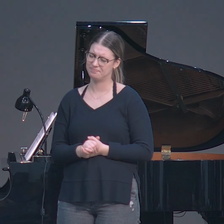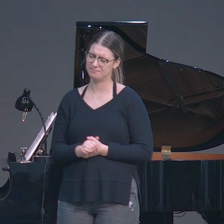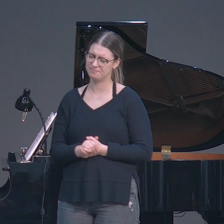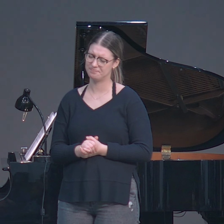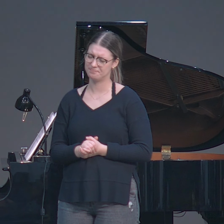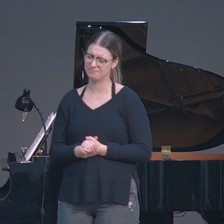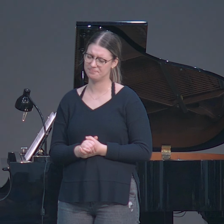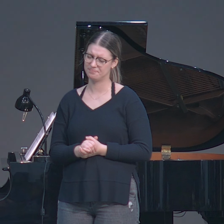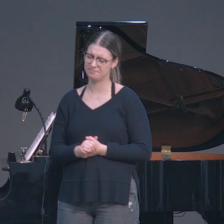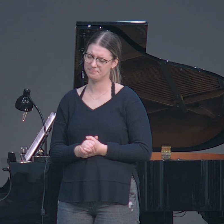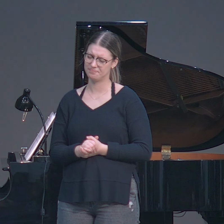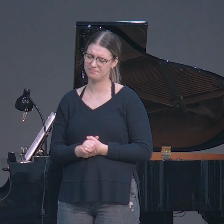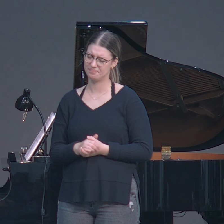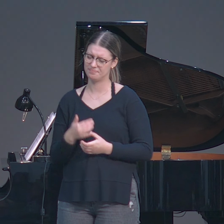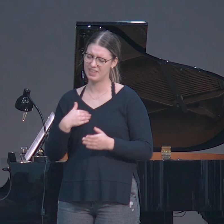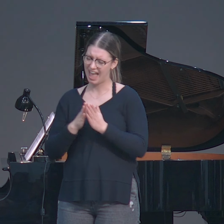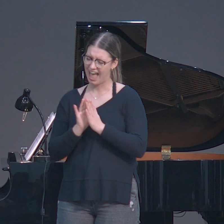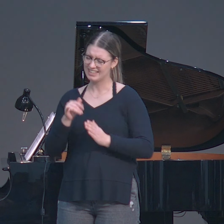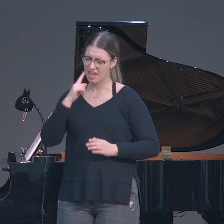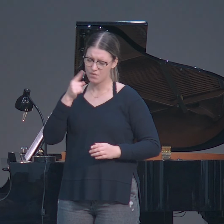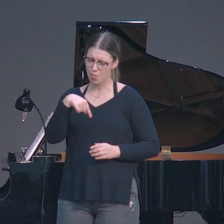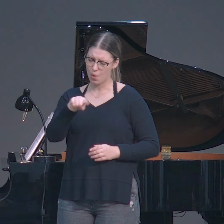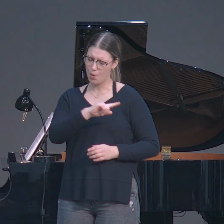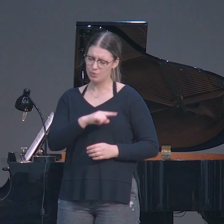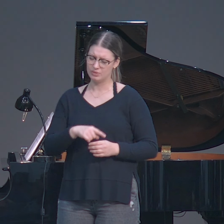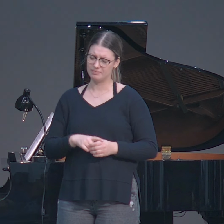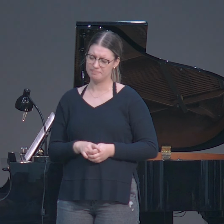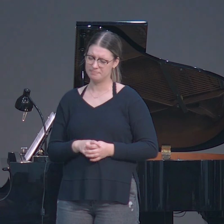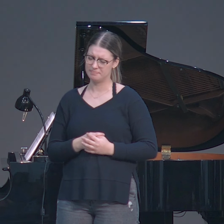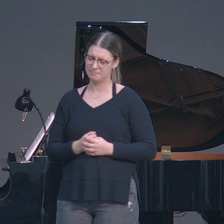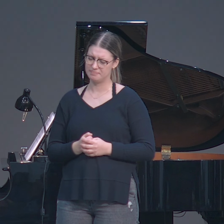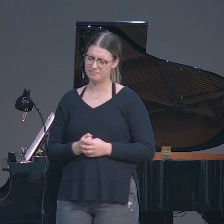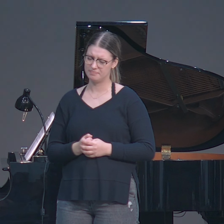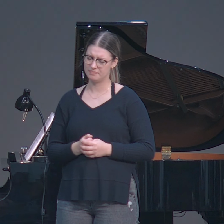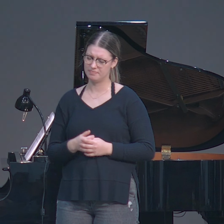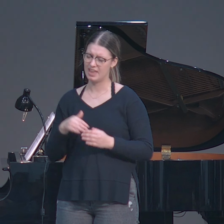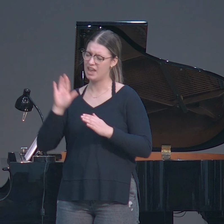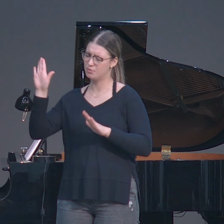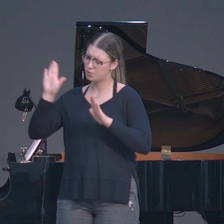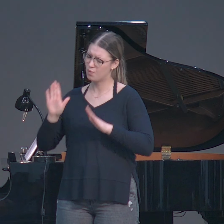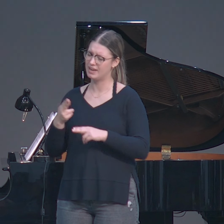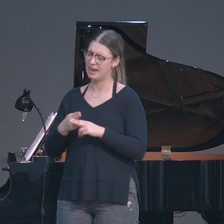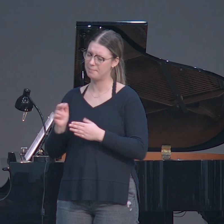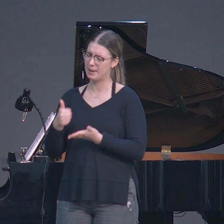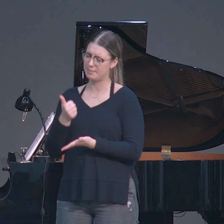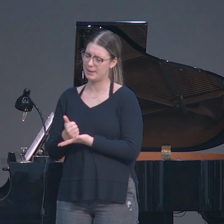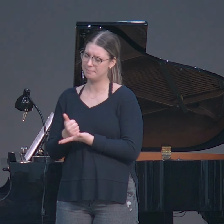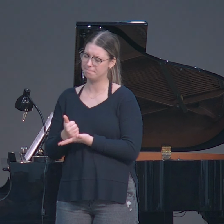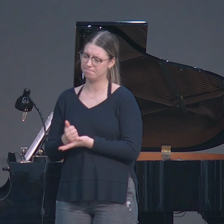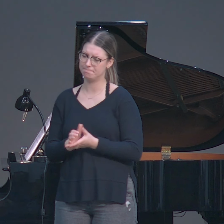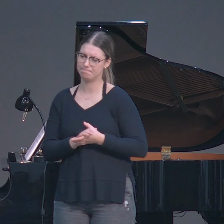And Father, I pray that for them in Jesus' great name. Amen.